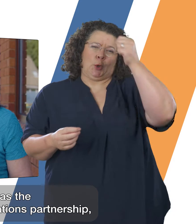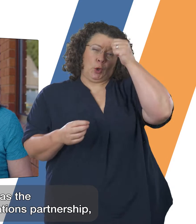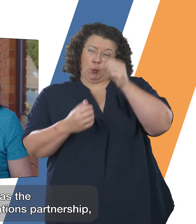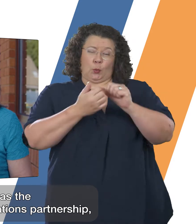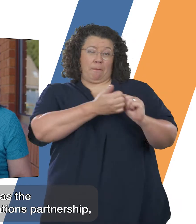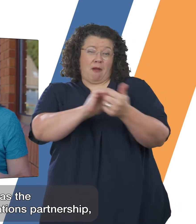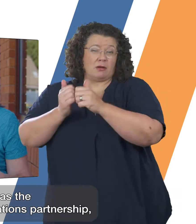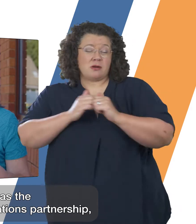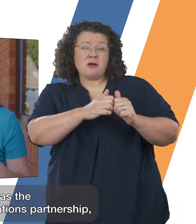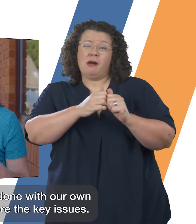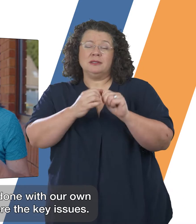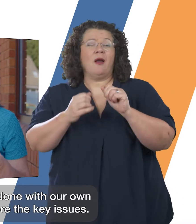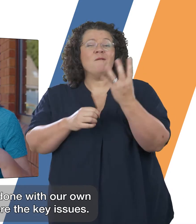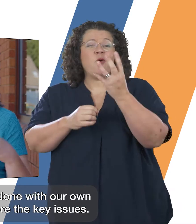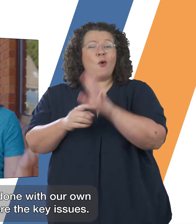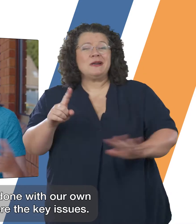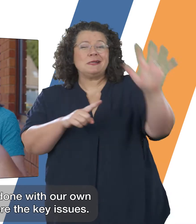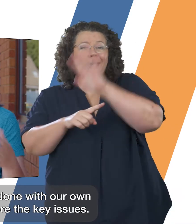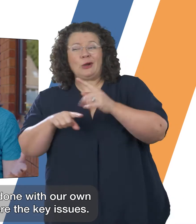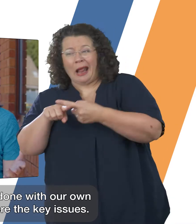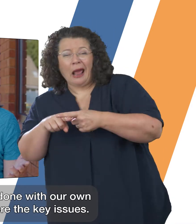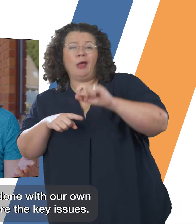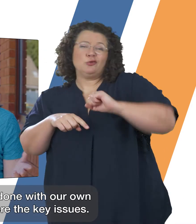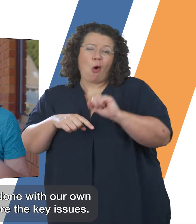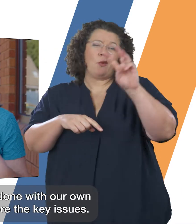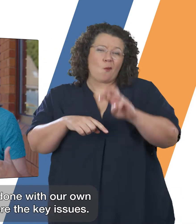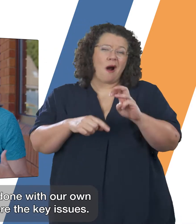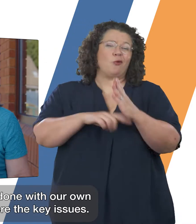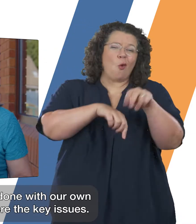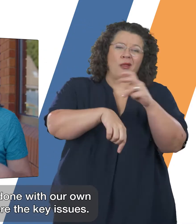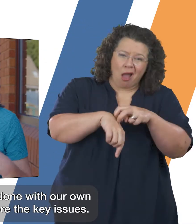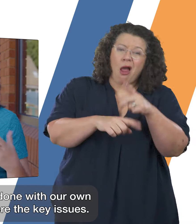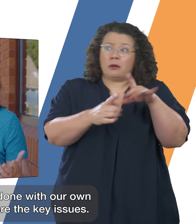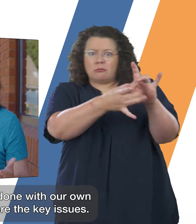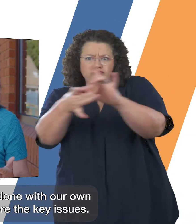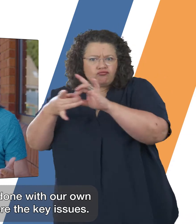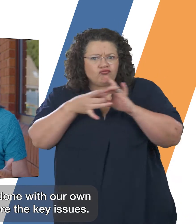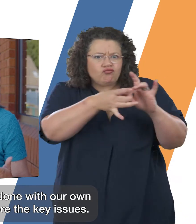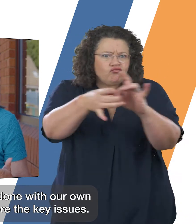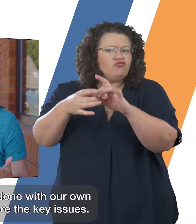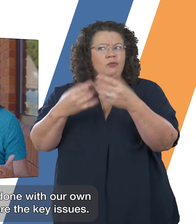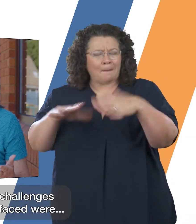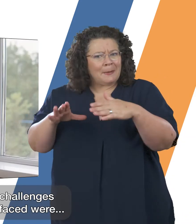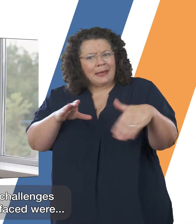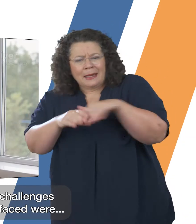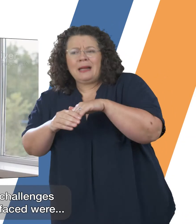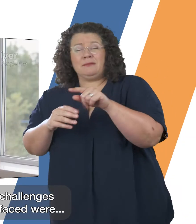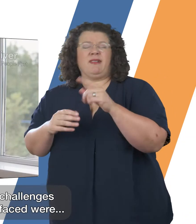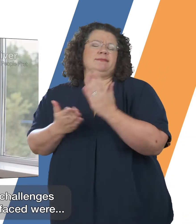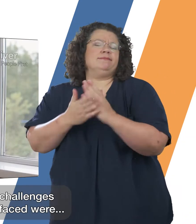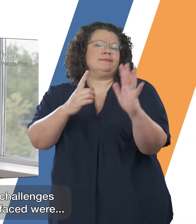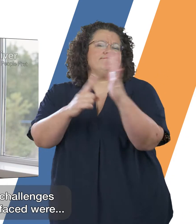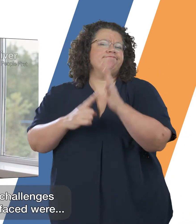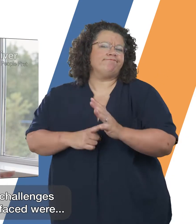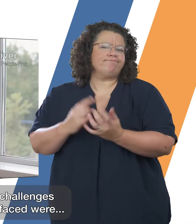as the Four Nation Partnership, from engagement we'd done with our own members, that those were the key issues. The